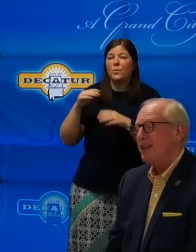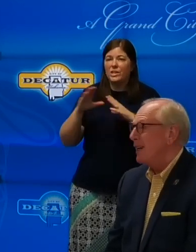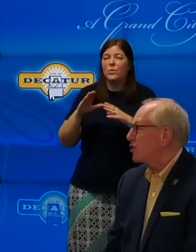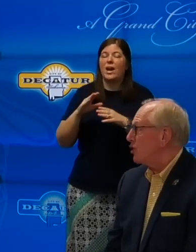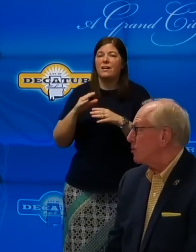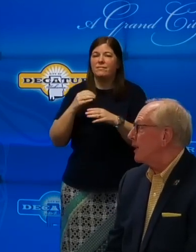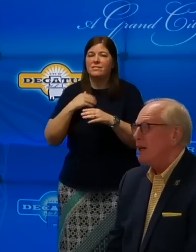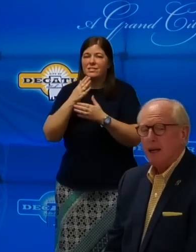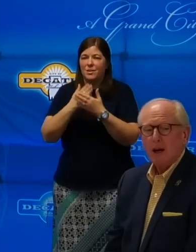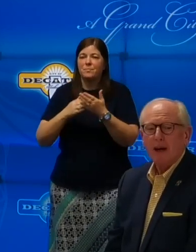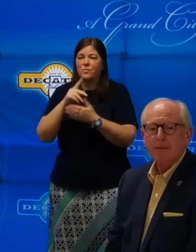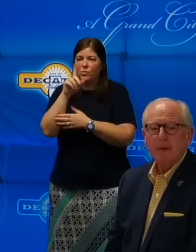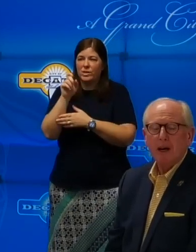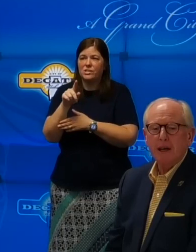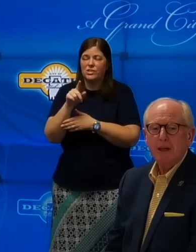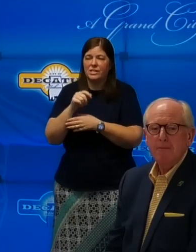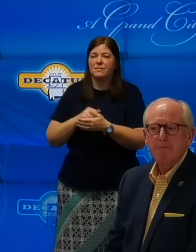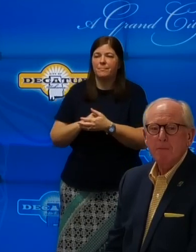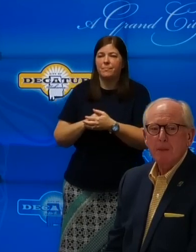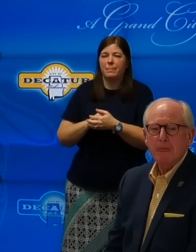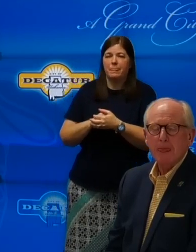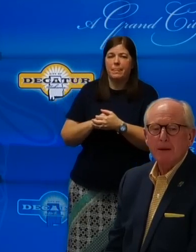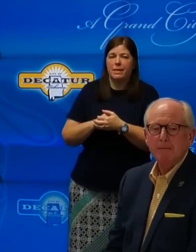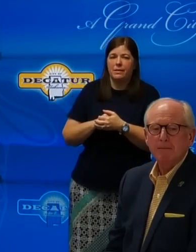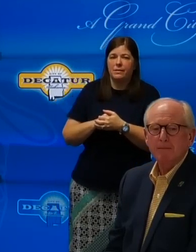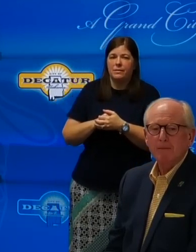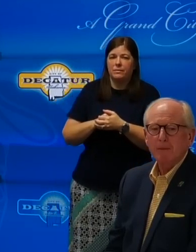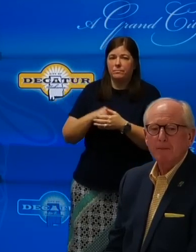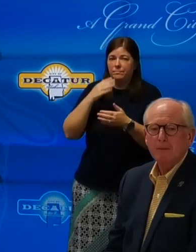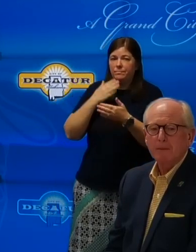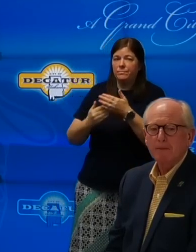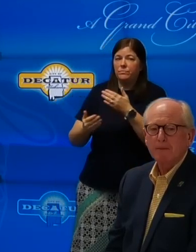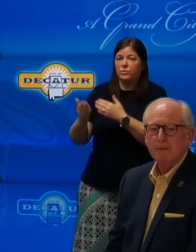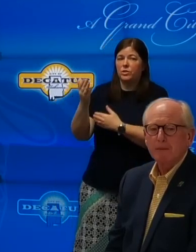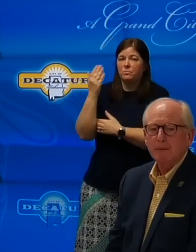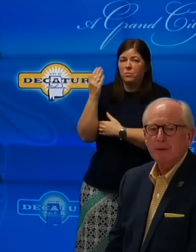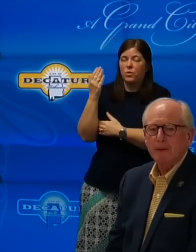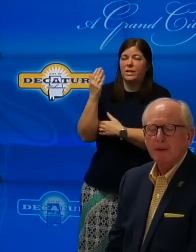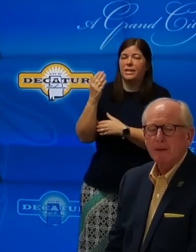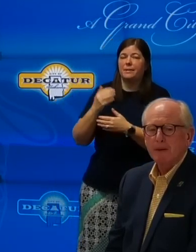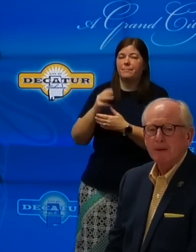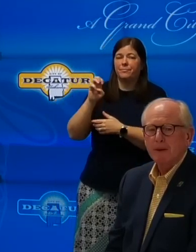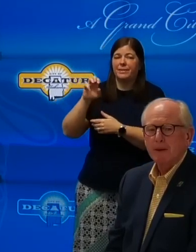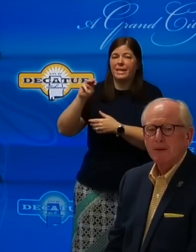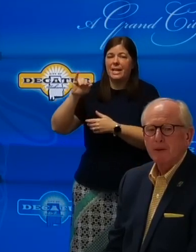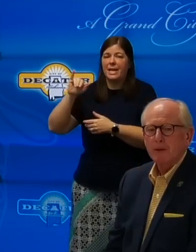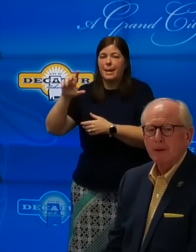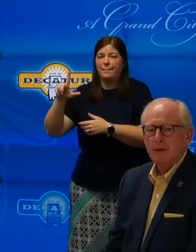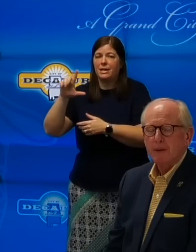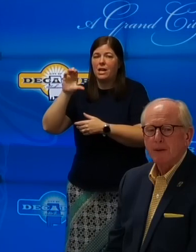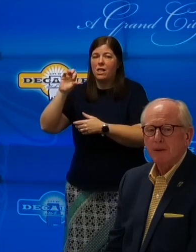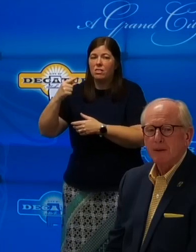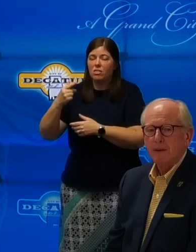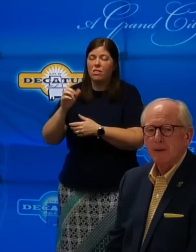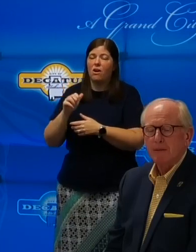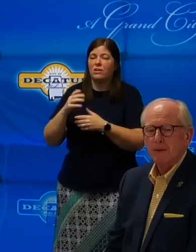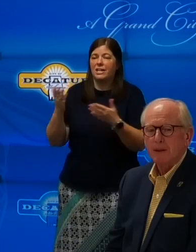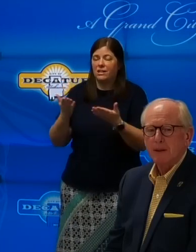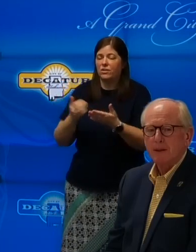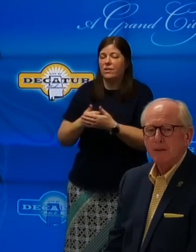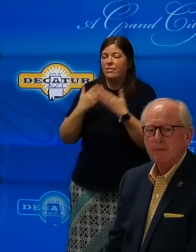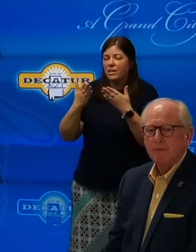questions. Excuse me. All right, Emmy? Good morning, Public Information Liaison Emmy Long here. Thank you for joining us, Secretary